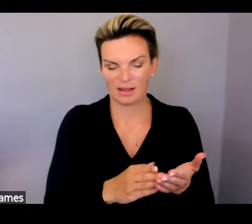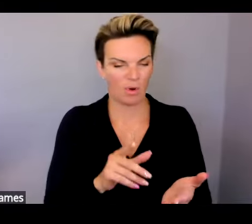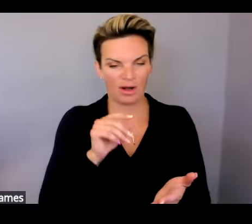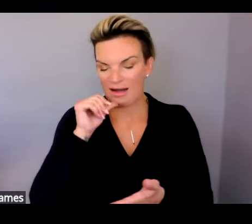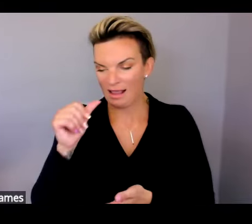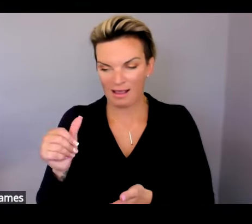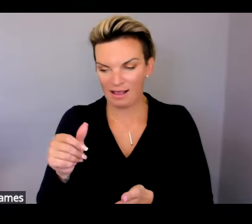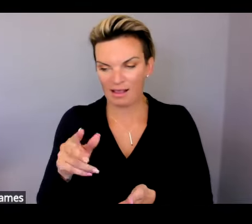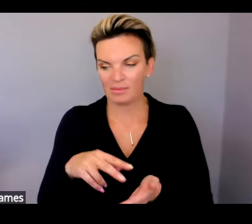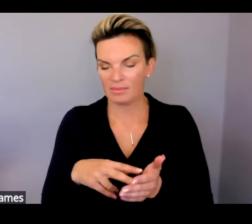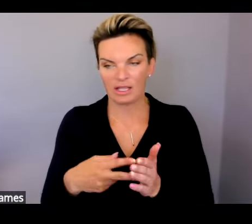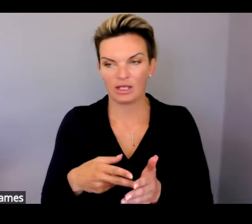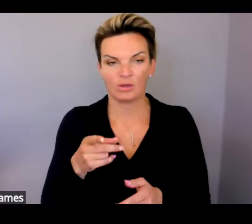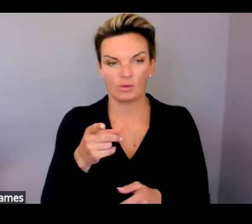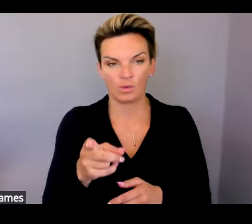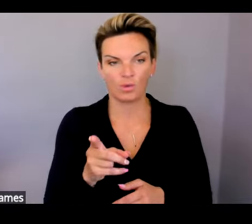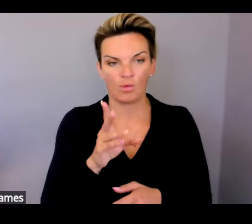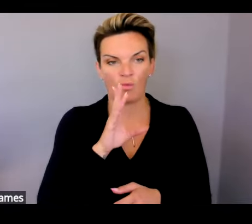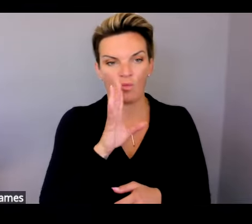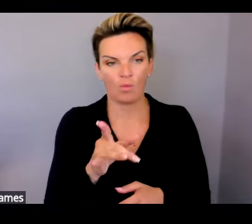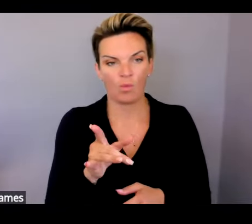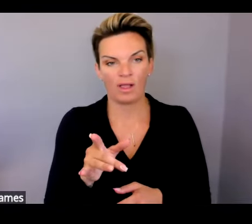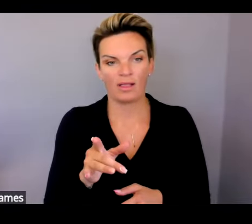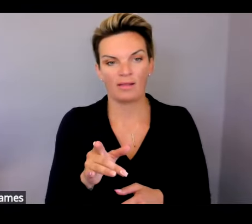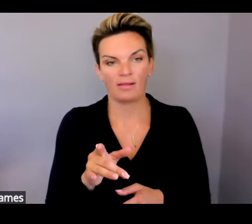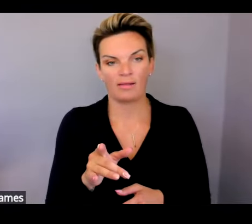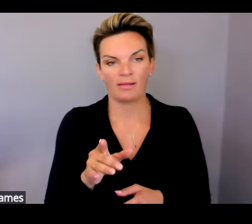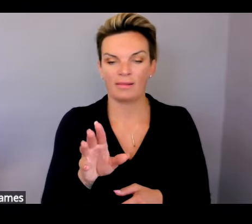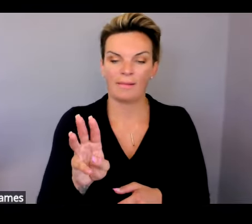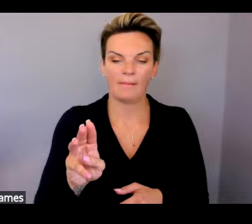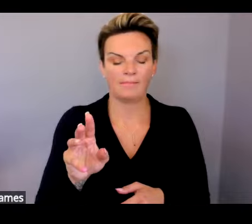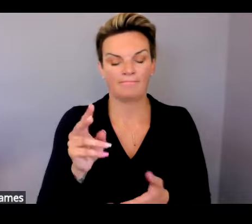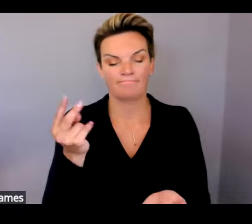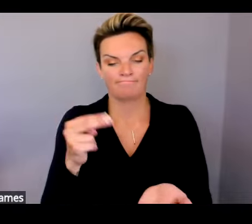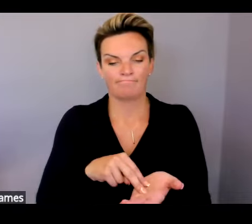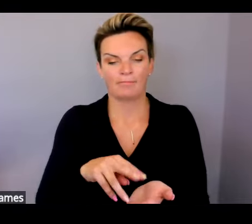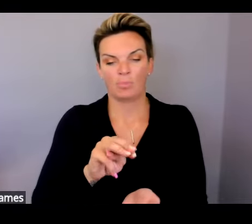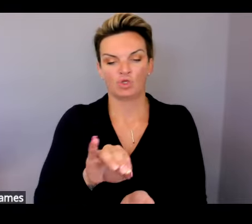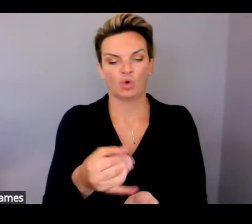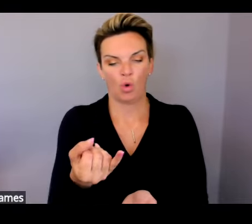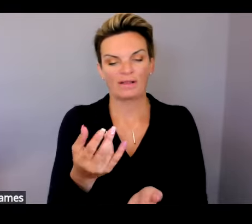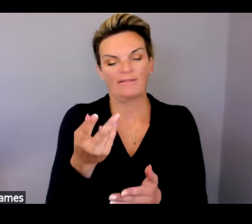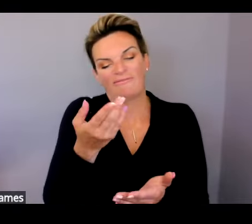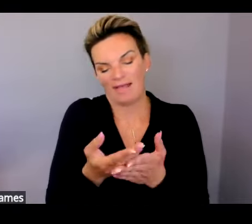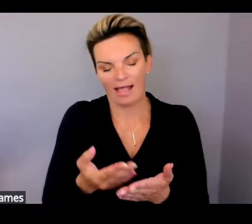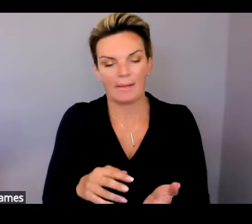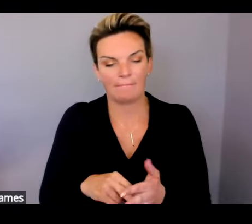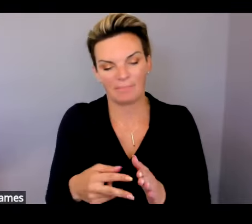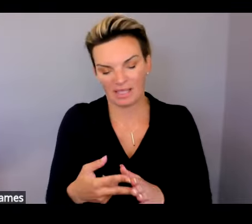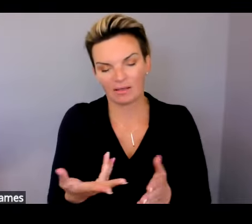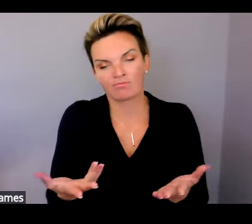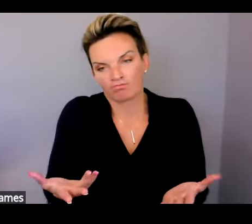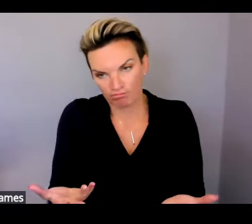going to credit the majority as being valid. Yes, we're going to presume that's and then the other